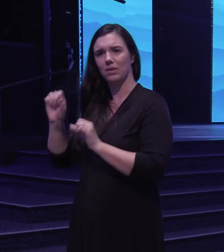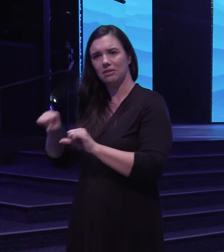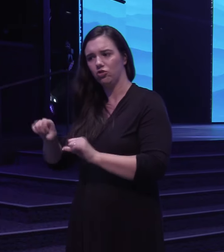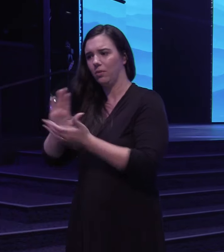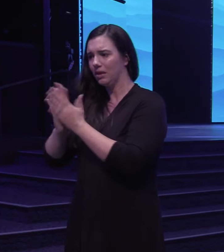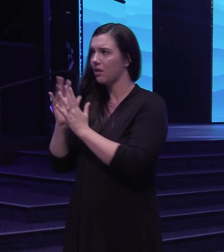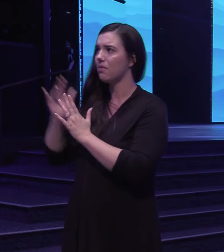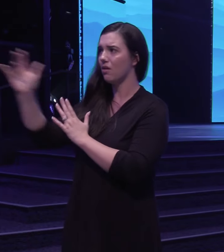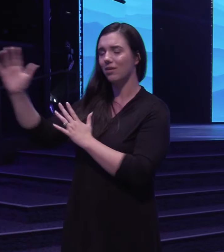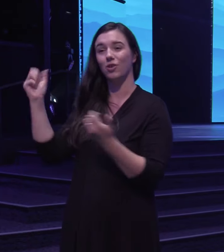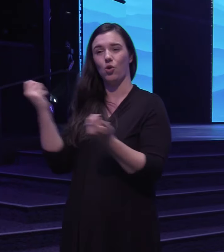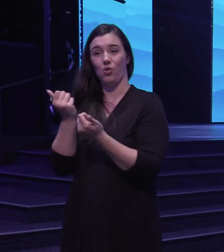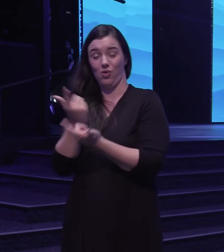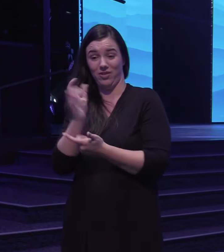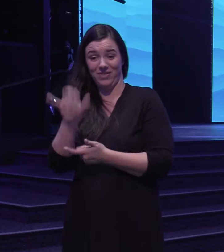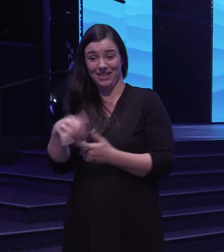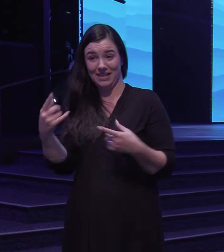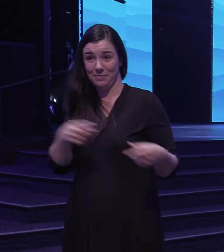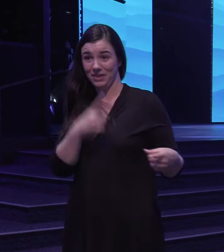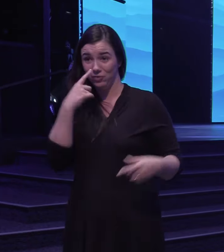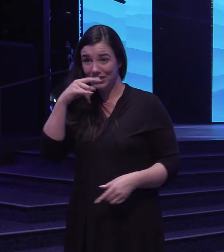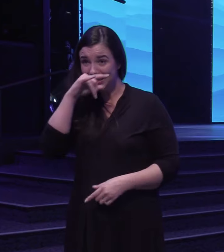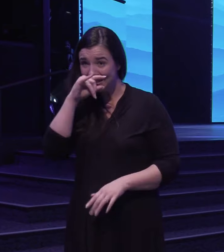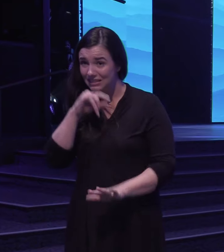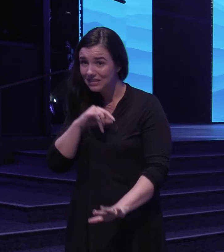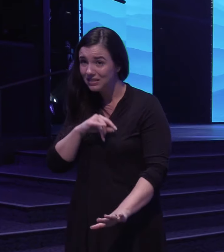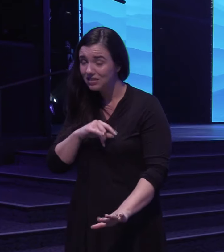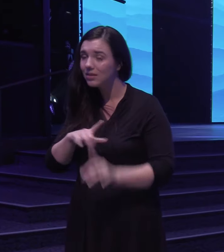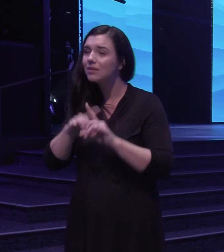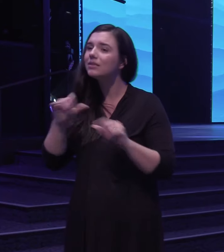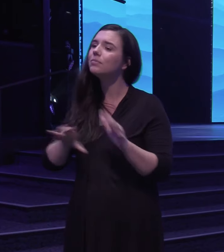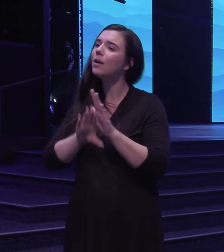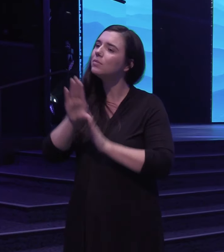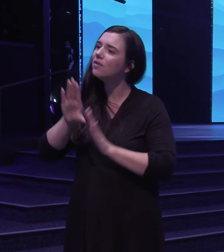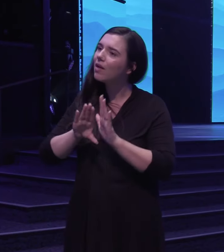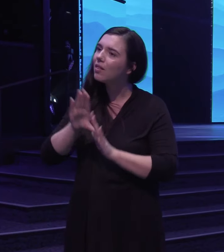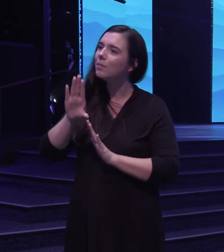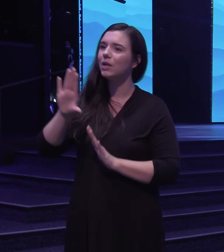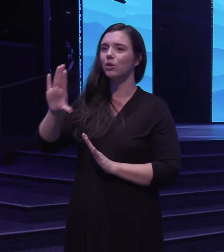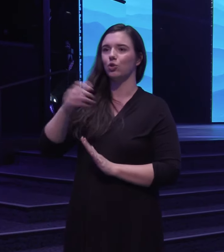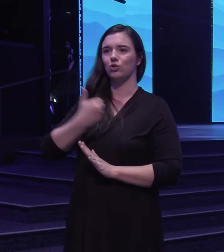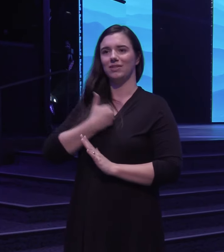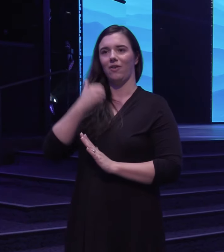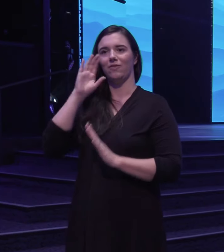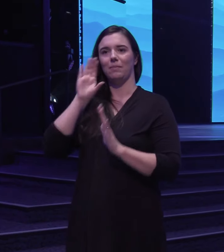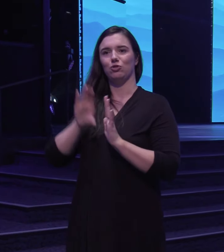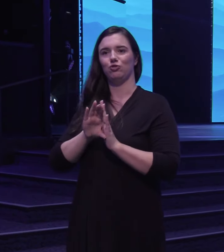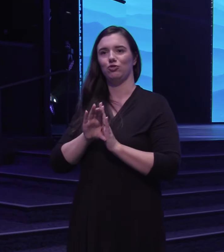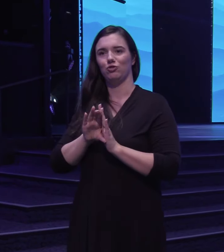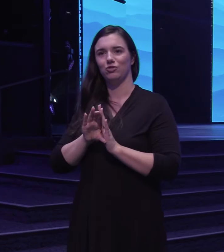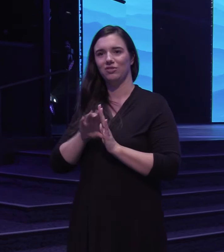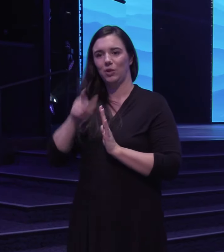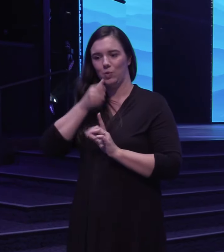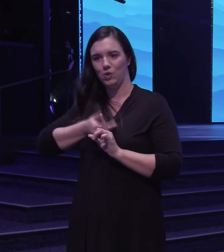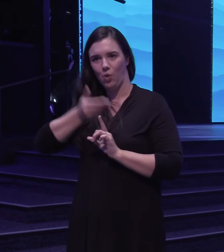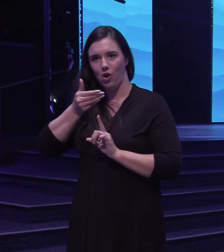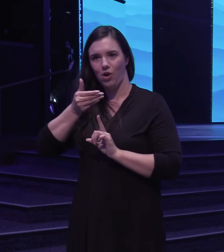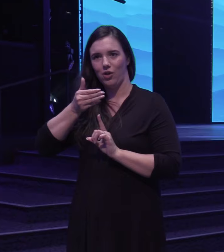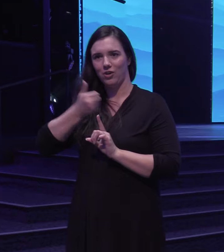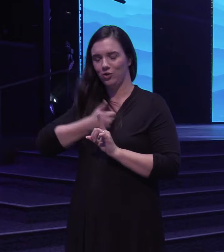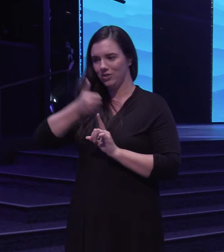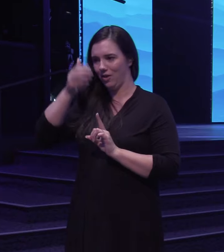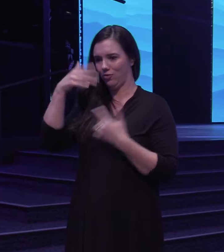All of this is happening at the same time you're developing your self-image and your